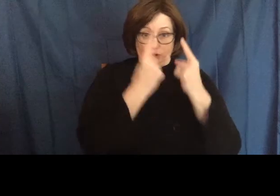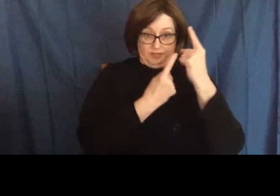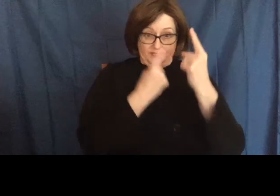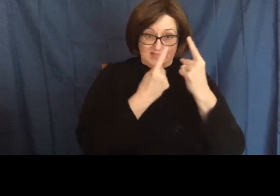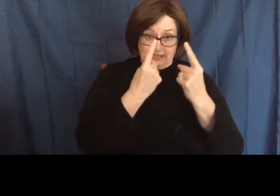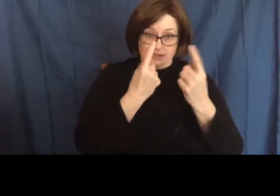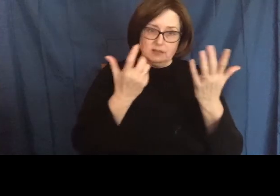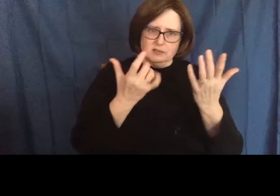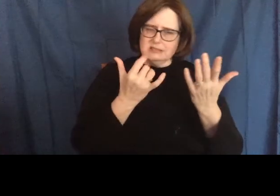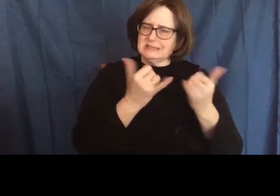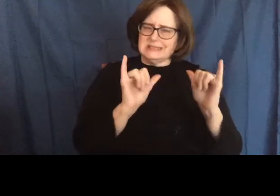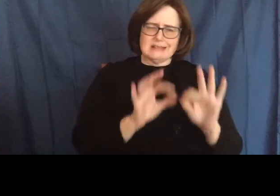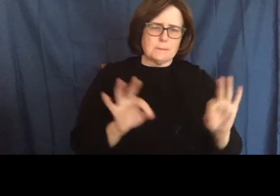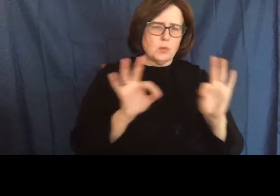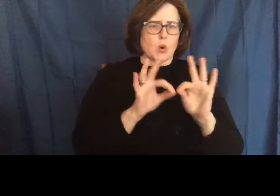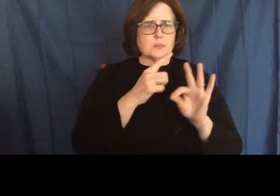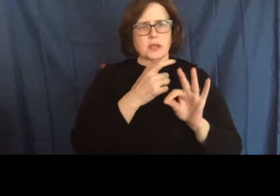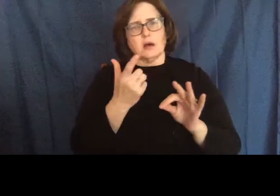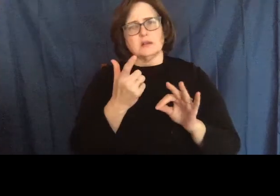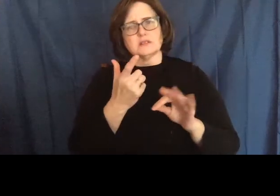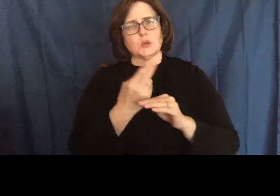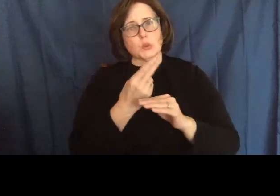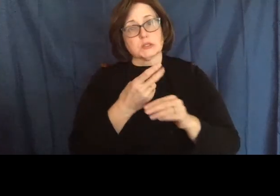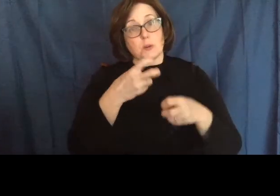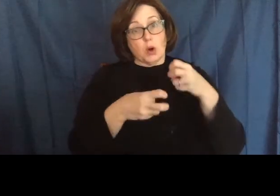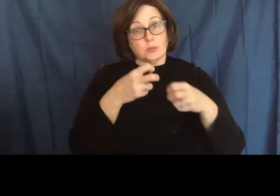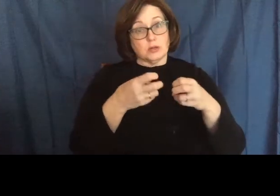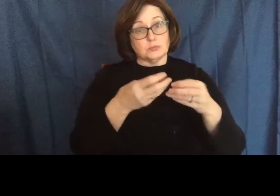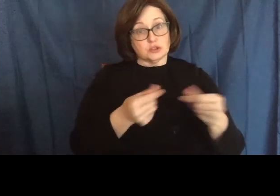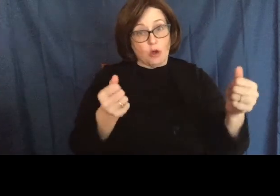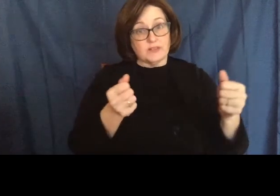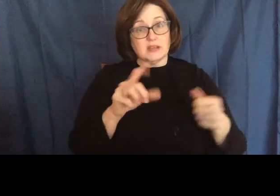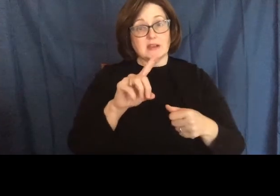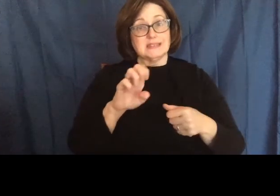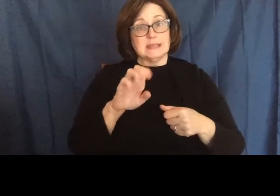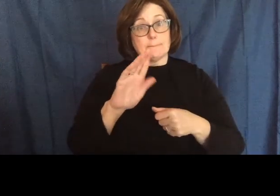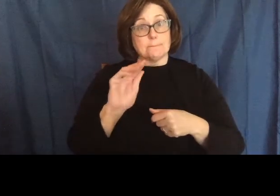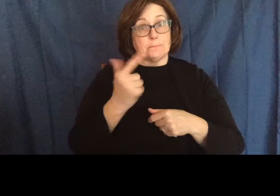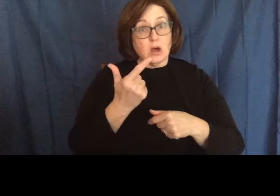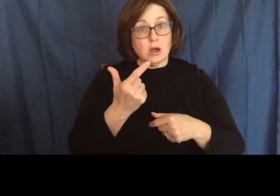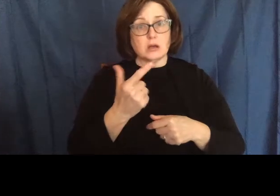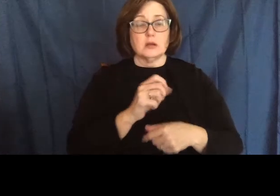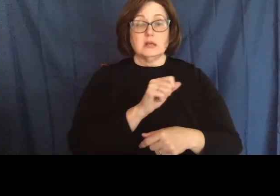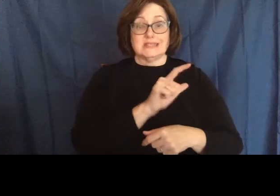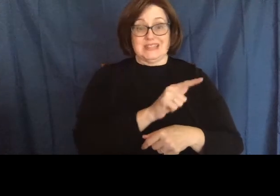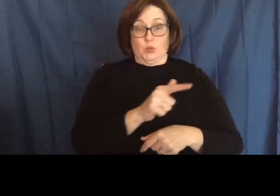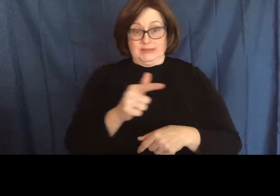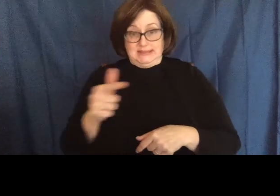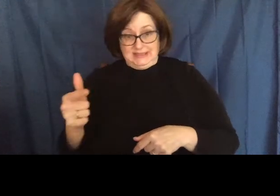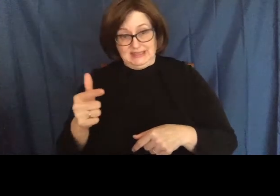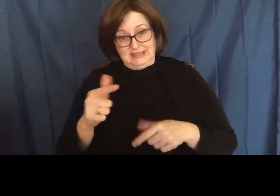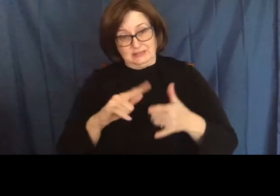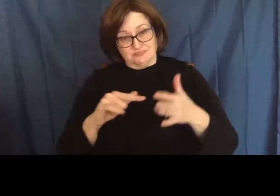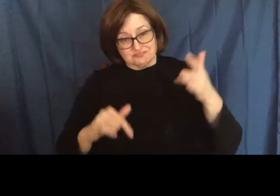solving, debugging, sequencing, figuring out different alternatives, all those kinds of skills that are